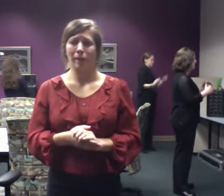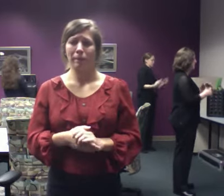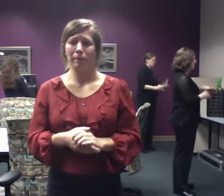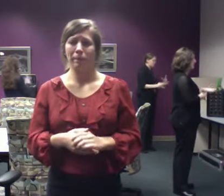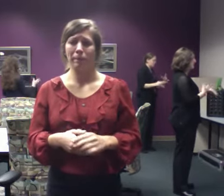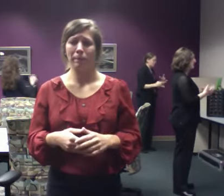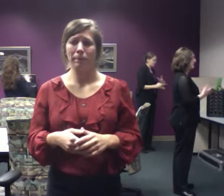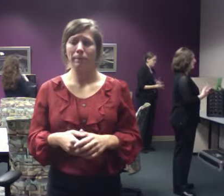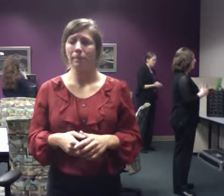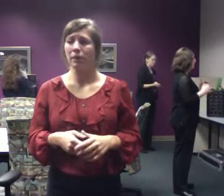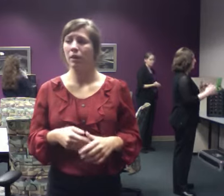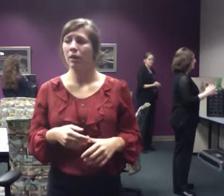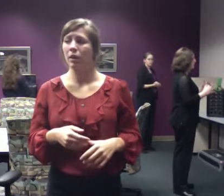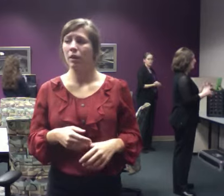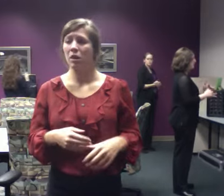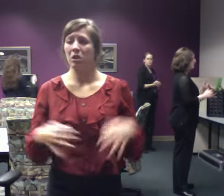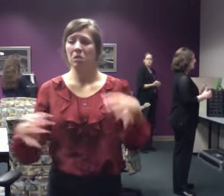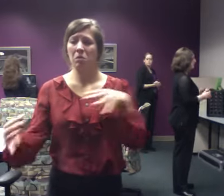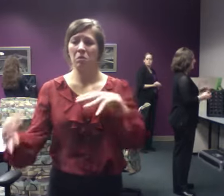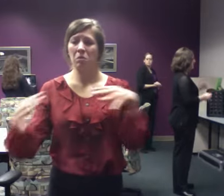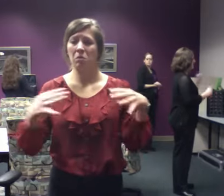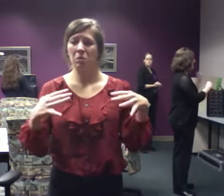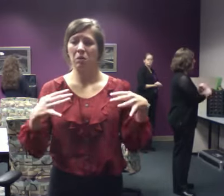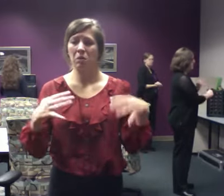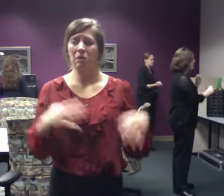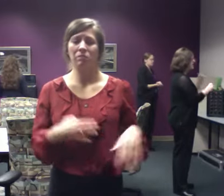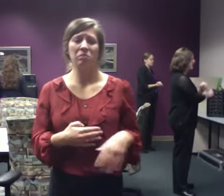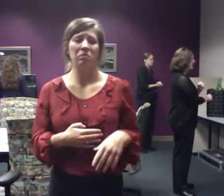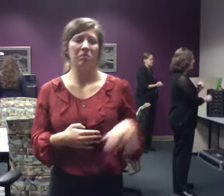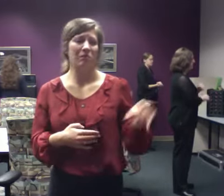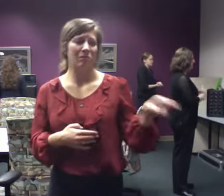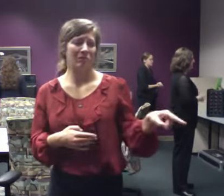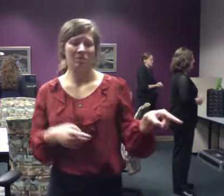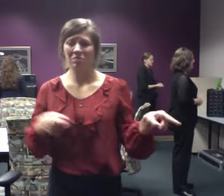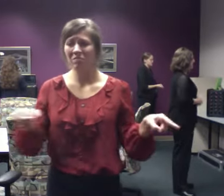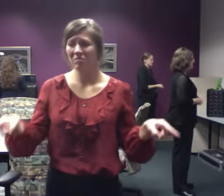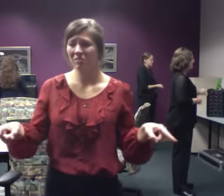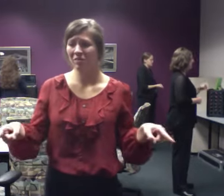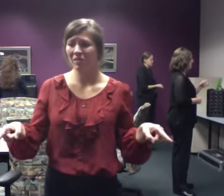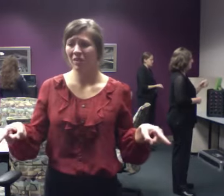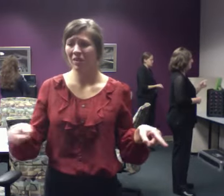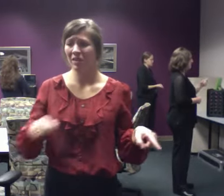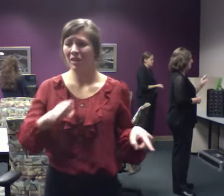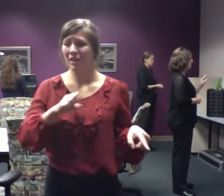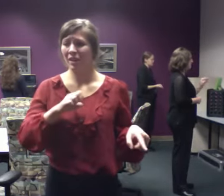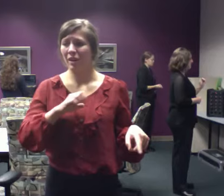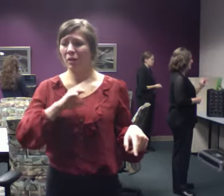vicious. There was no humanity there. There was no Geneva. If you were a prisoner, you were dead. Yeah,